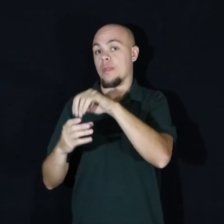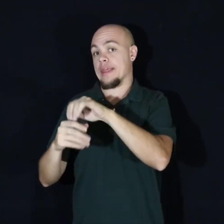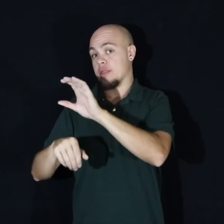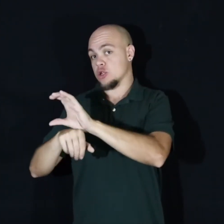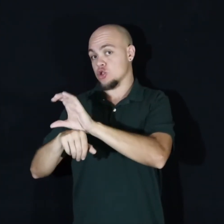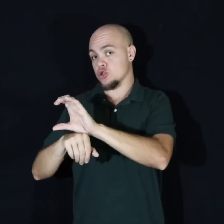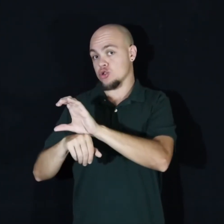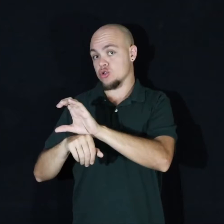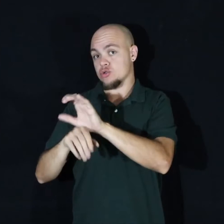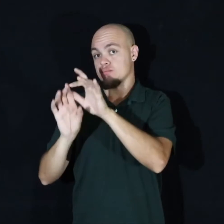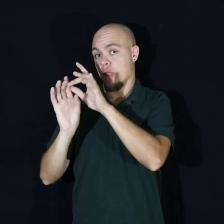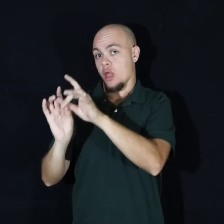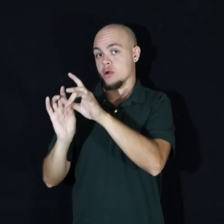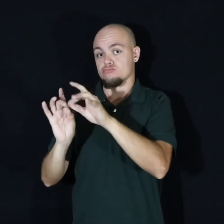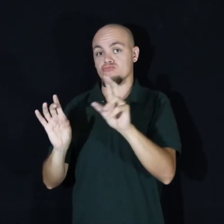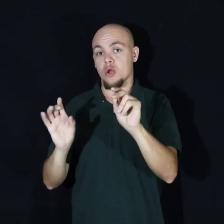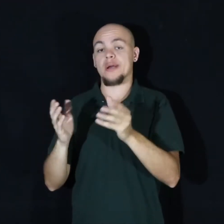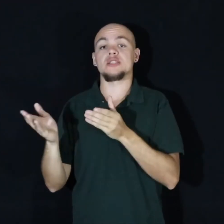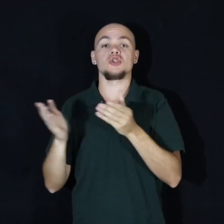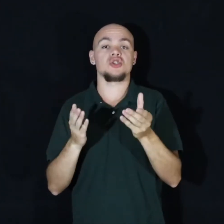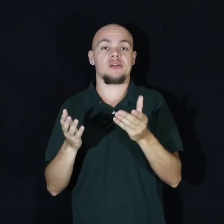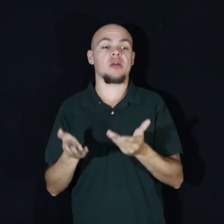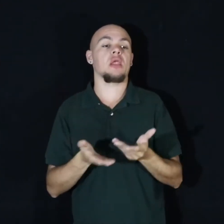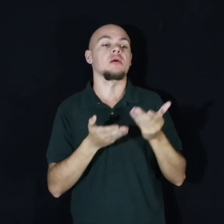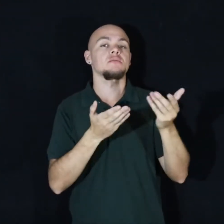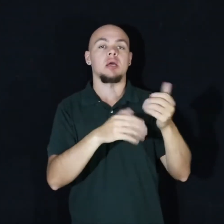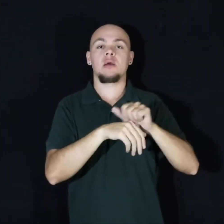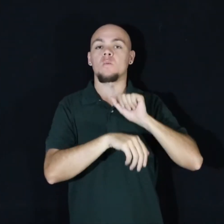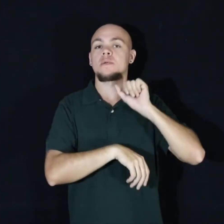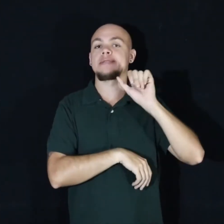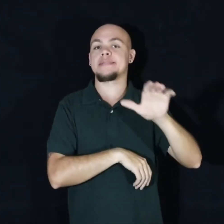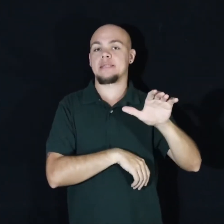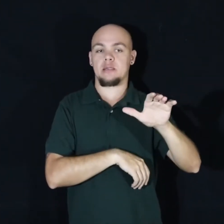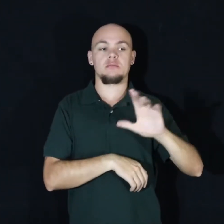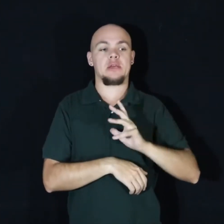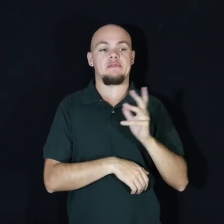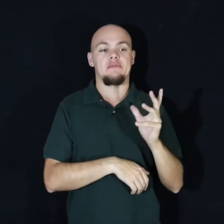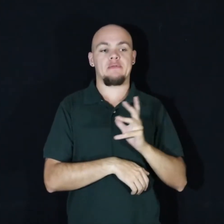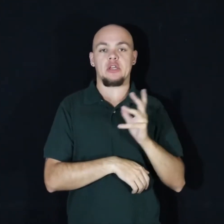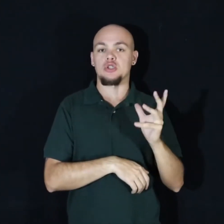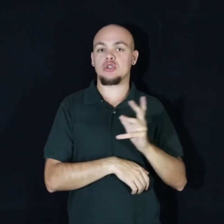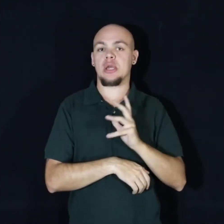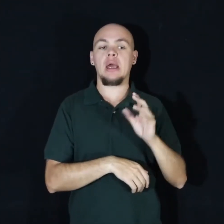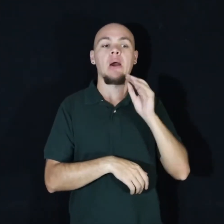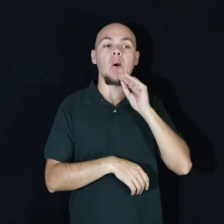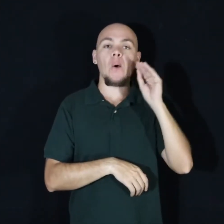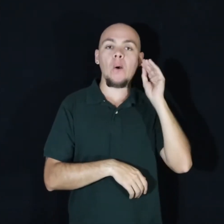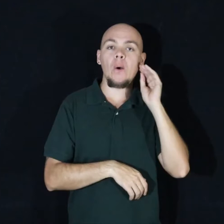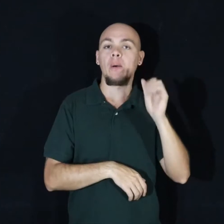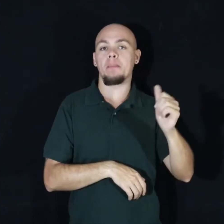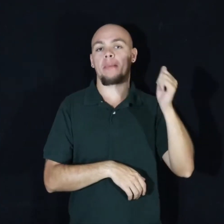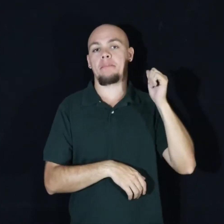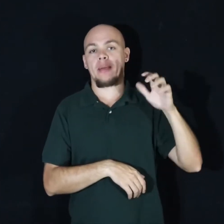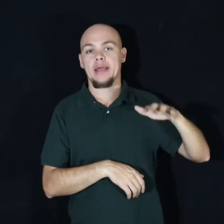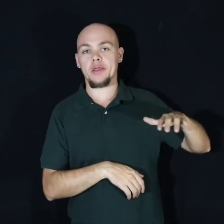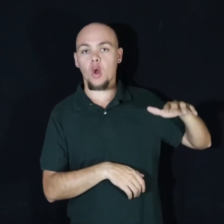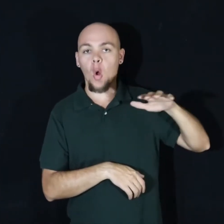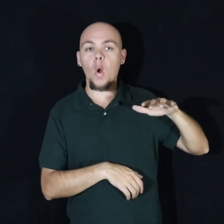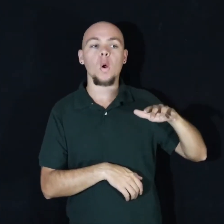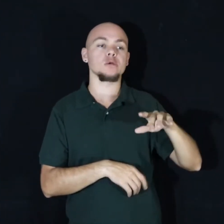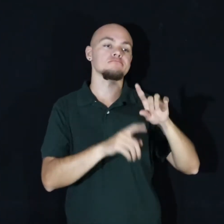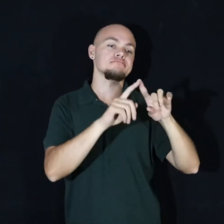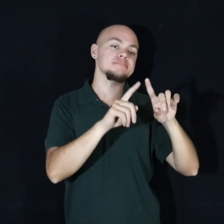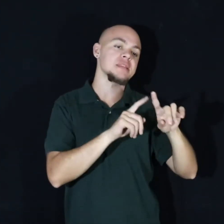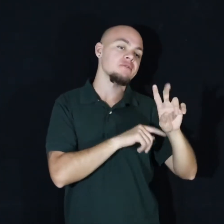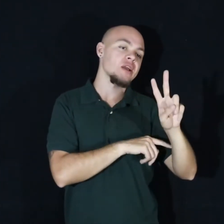marriages, outside of their own church. They belong to like some kind of service that will send them out to officiate weddings in